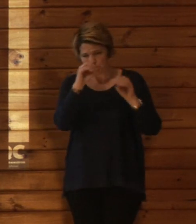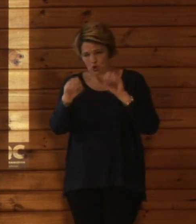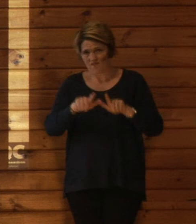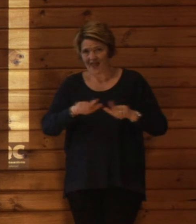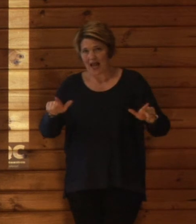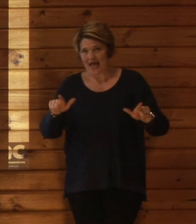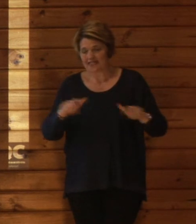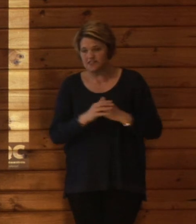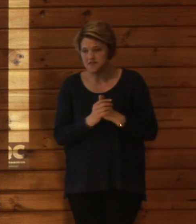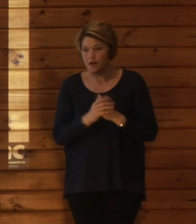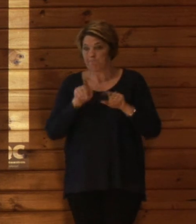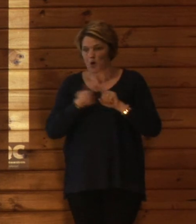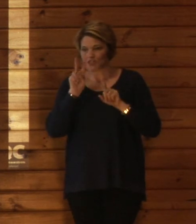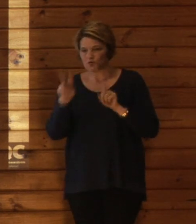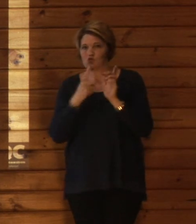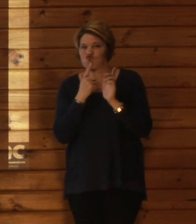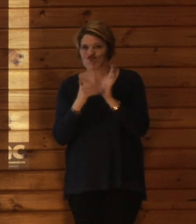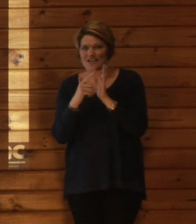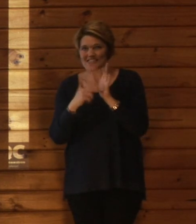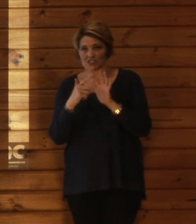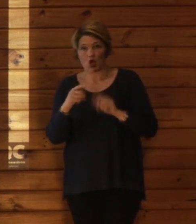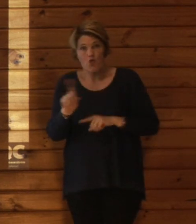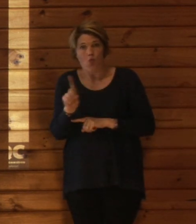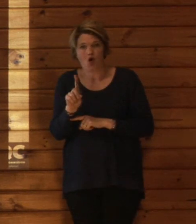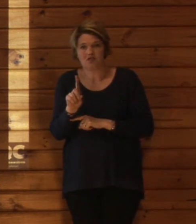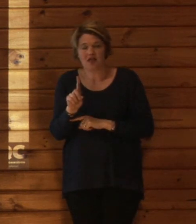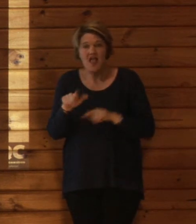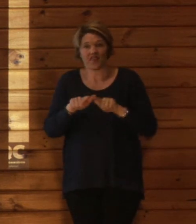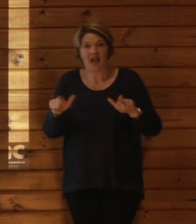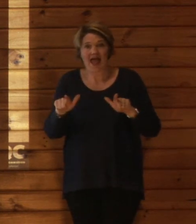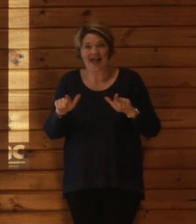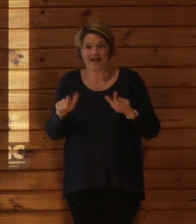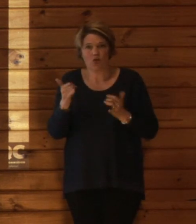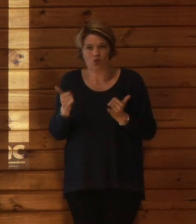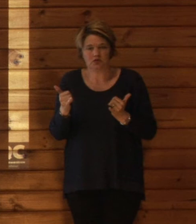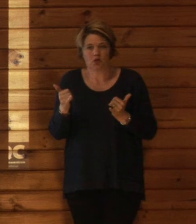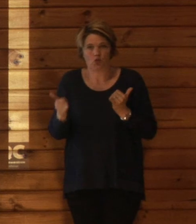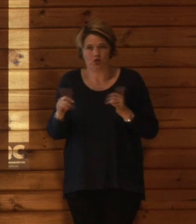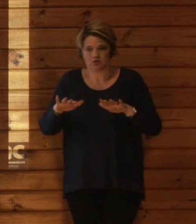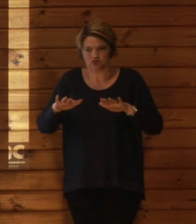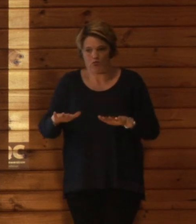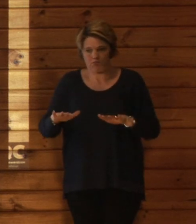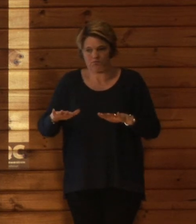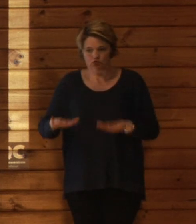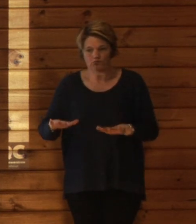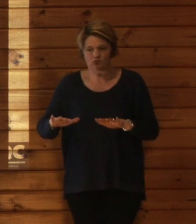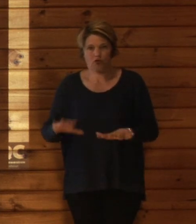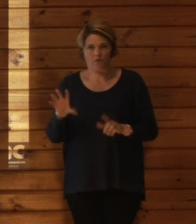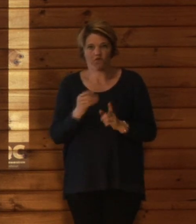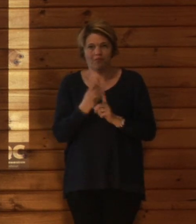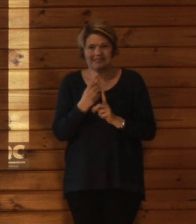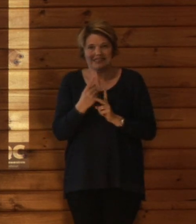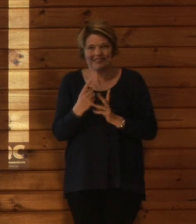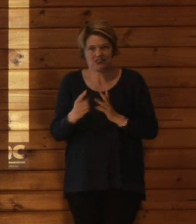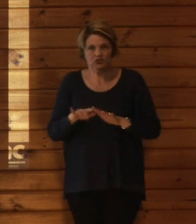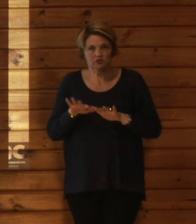land was getting worse with each earthquake as the land dropped further and further because of the ejecting sand coming out and the lateral spreading. It